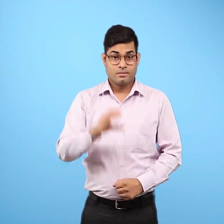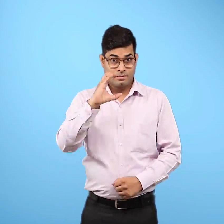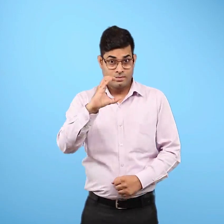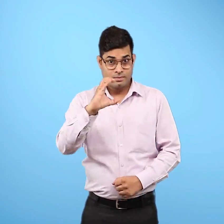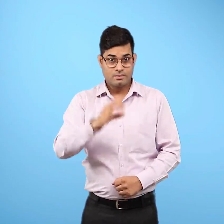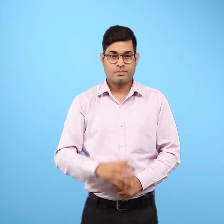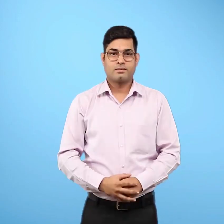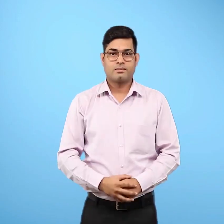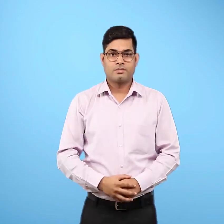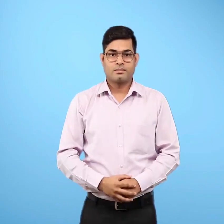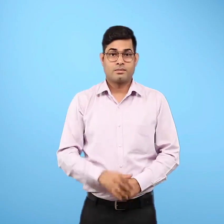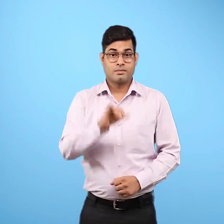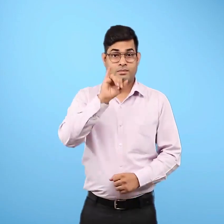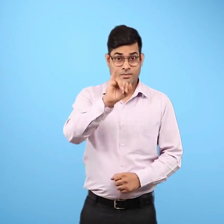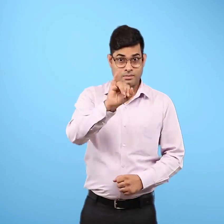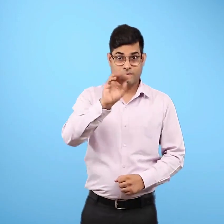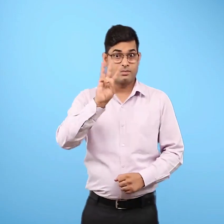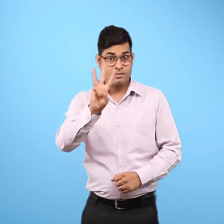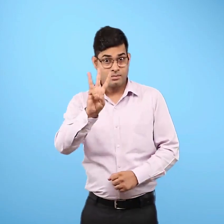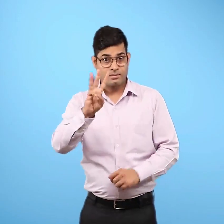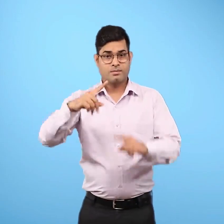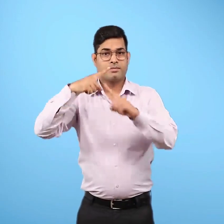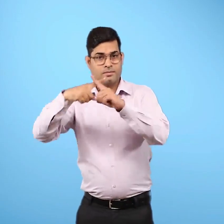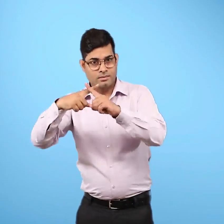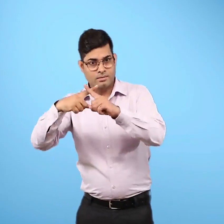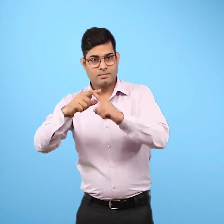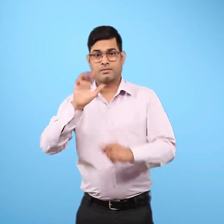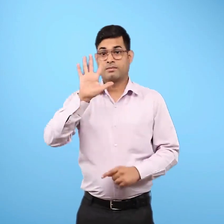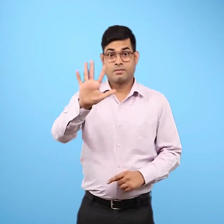C. 63 multiplied by 57.